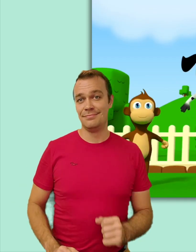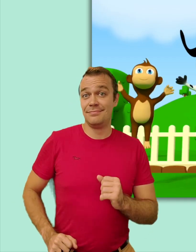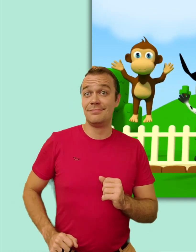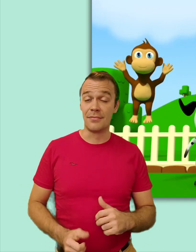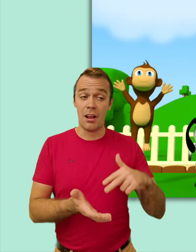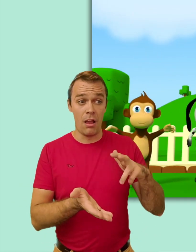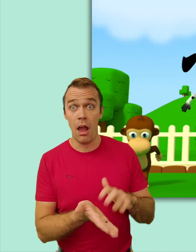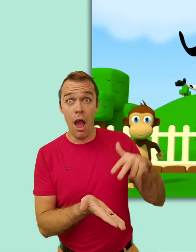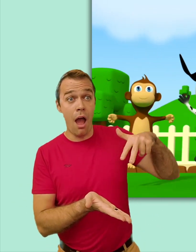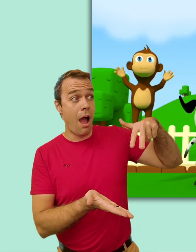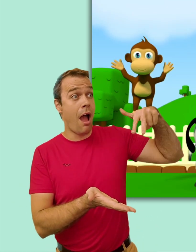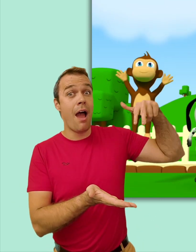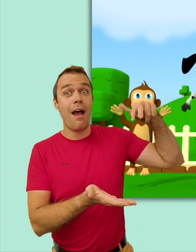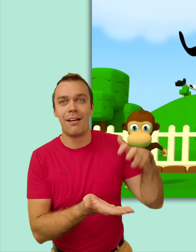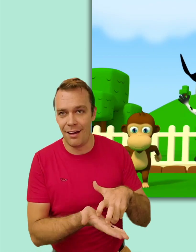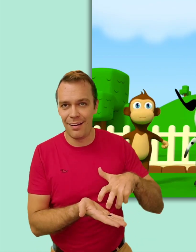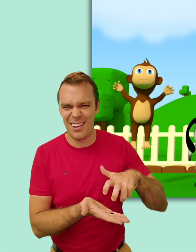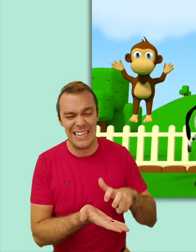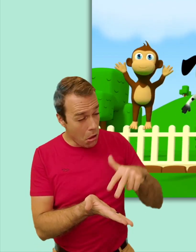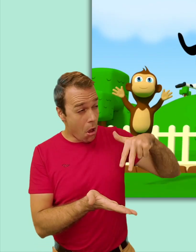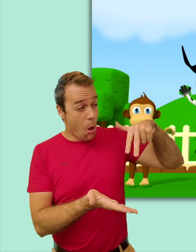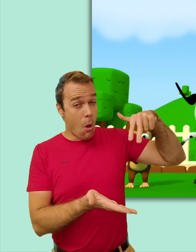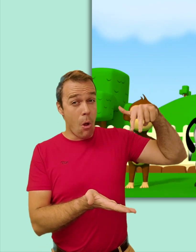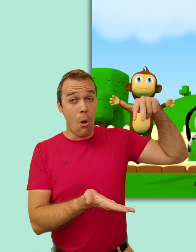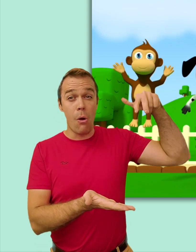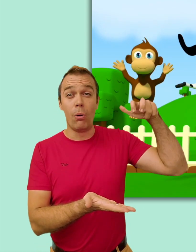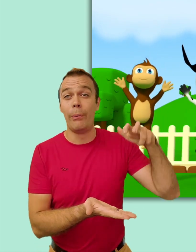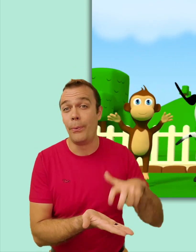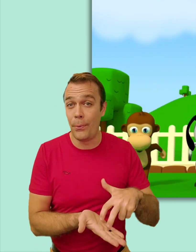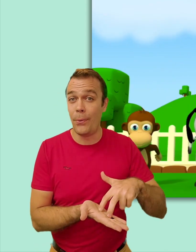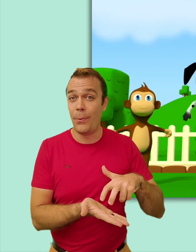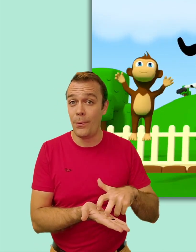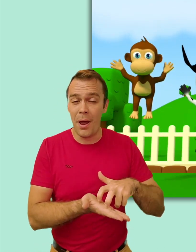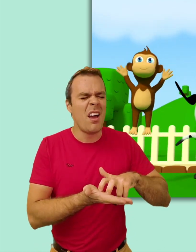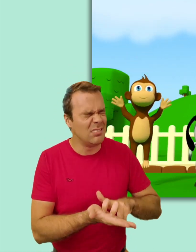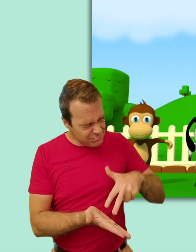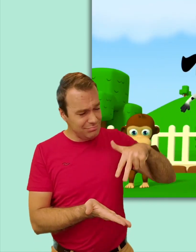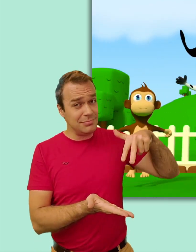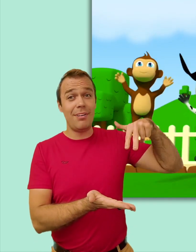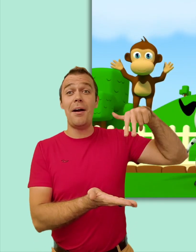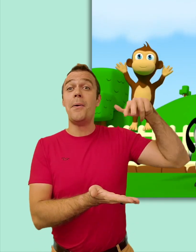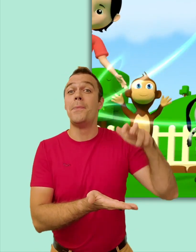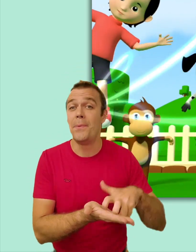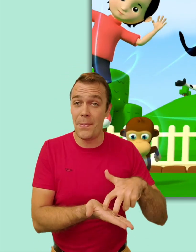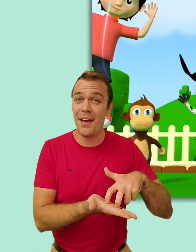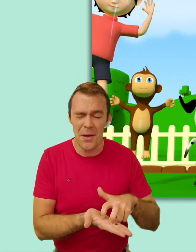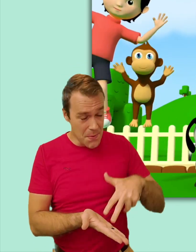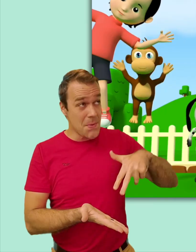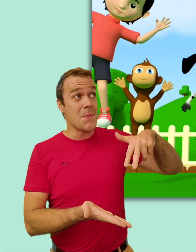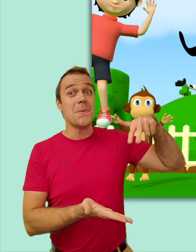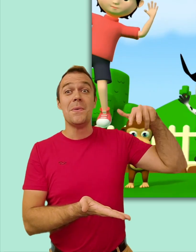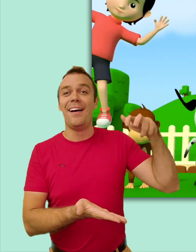We jumped up high and came back down, came back down, came back down. We jumped up high and came back down, hi-ho,